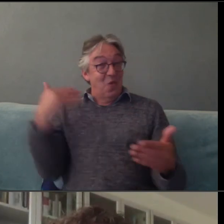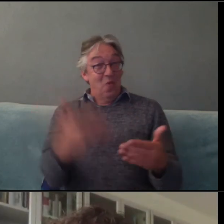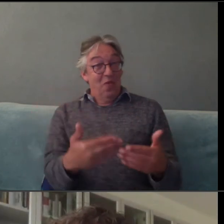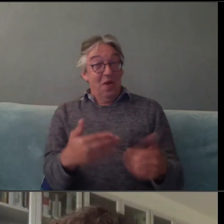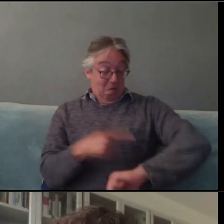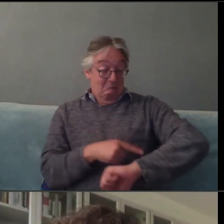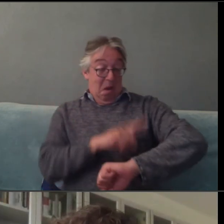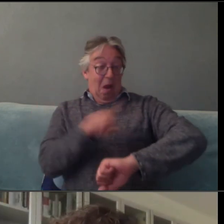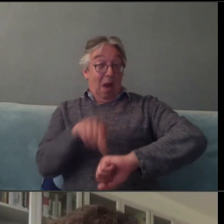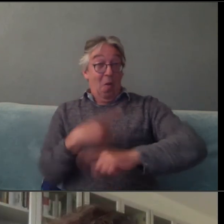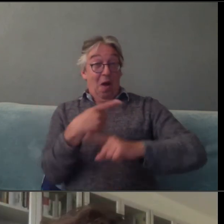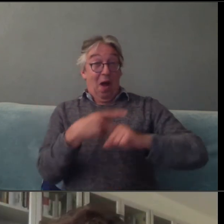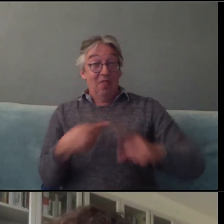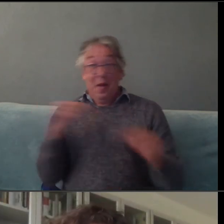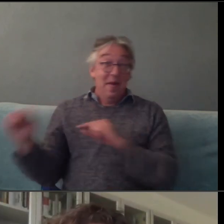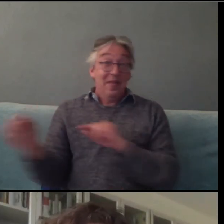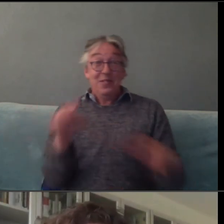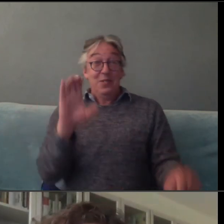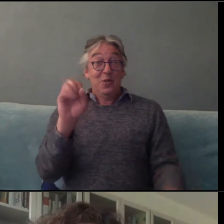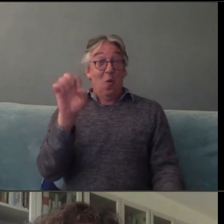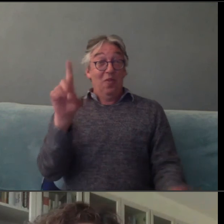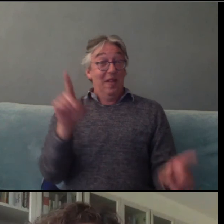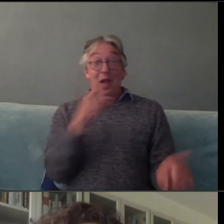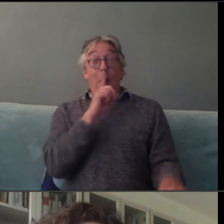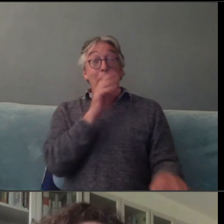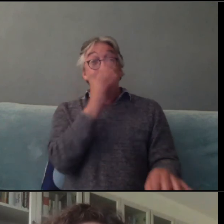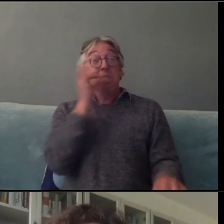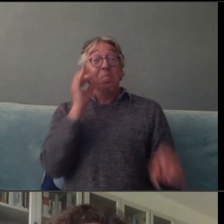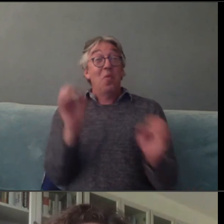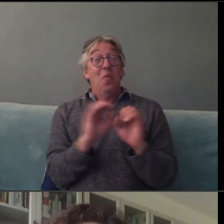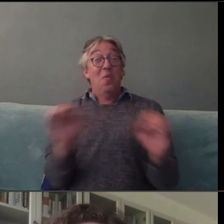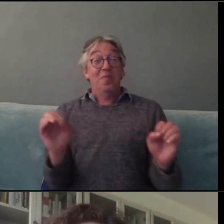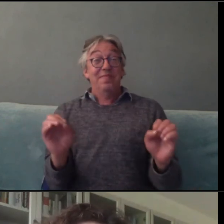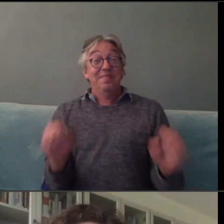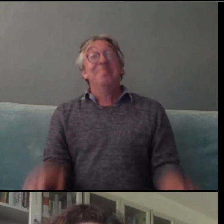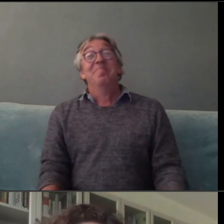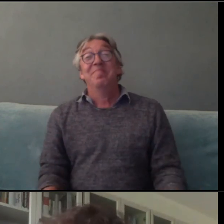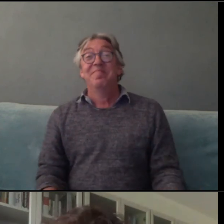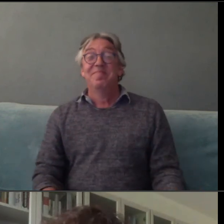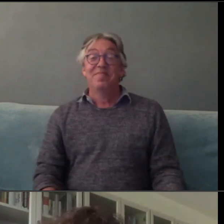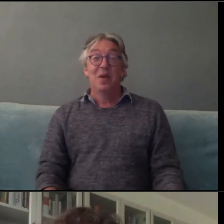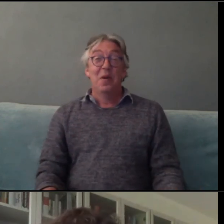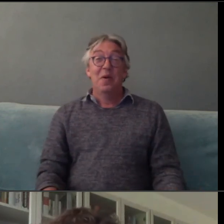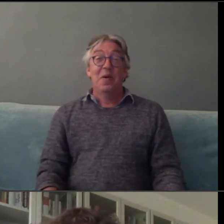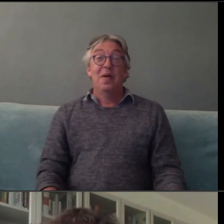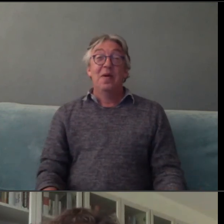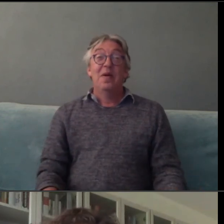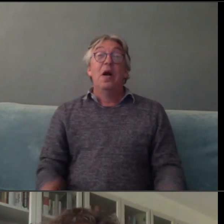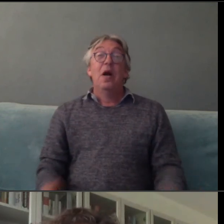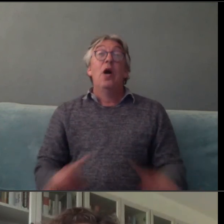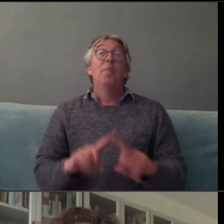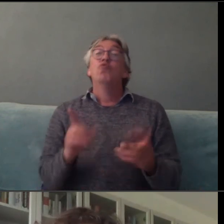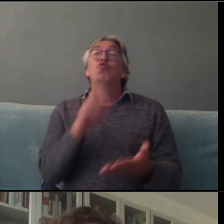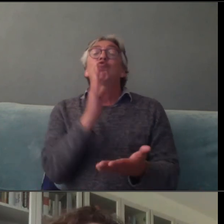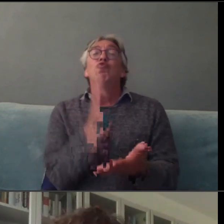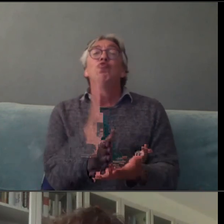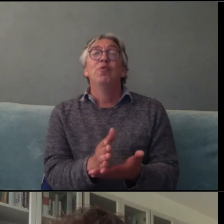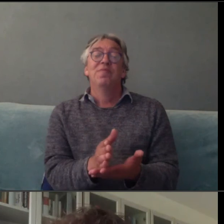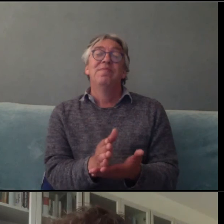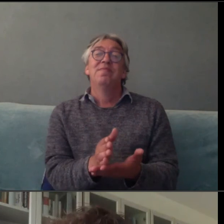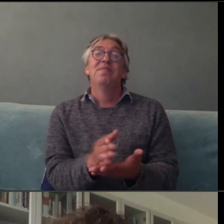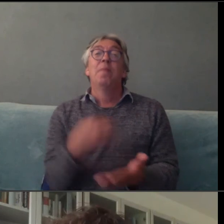have been immersed in this set of seminars for the whole month. But yes, I do think that there